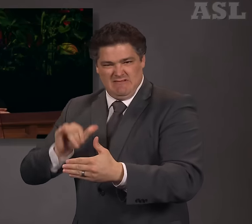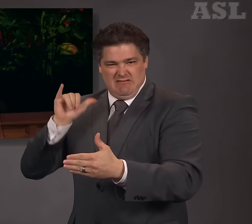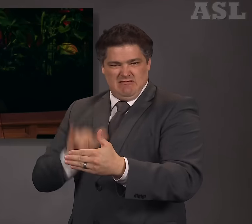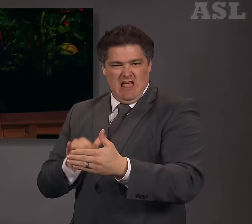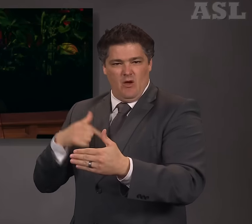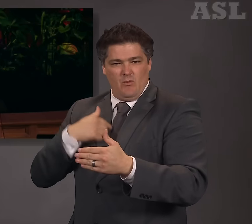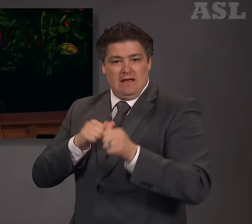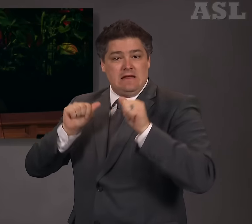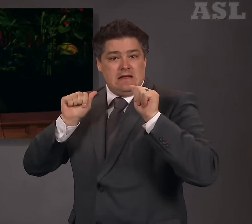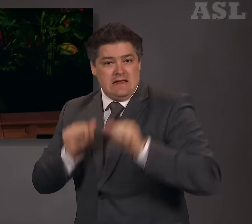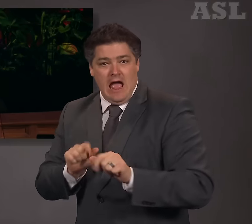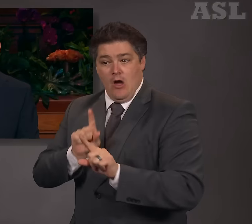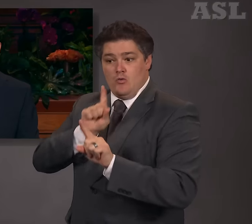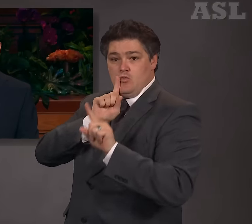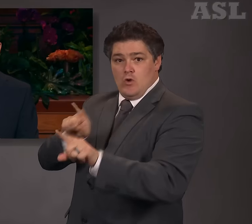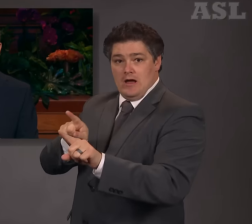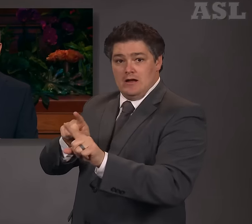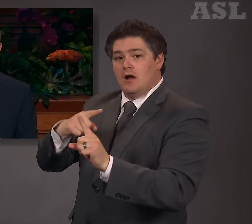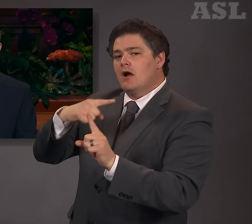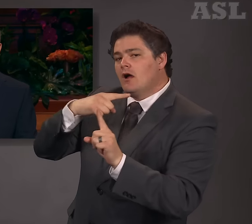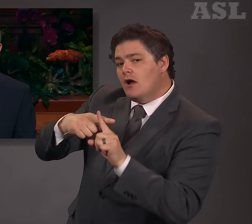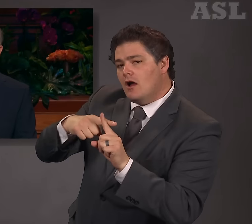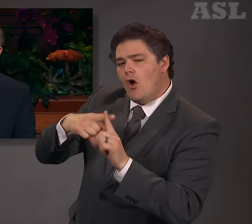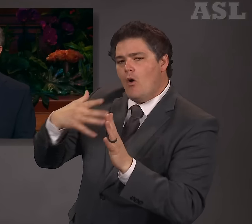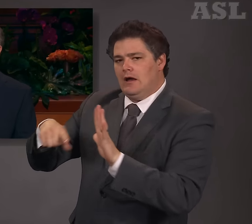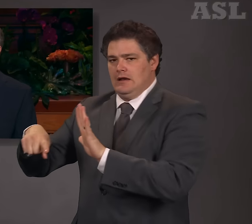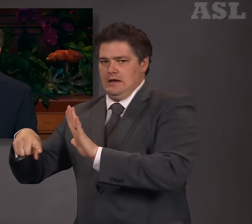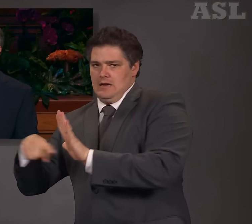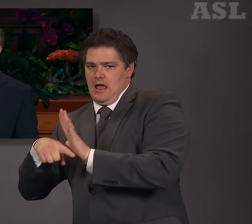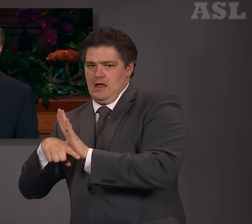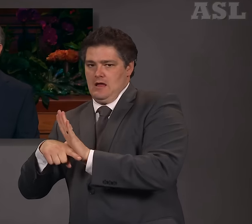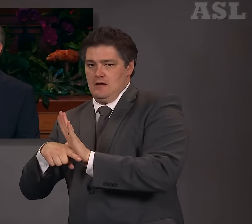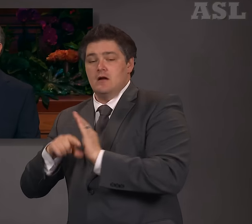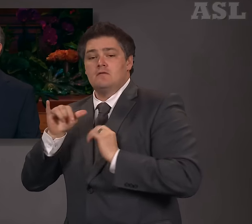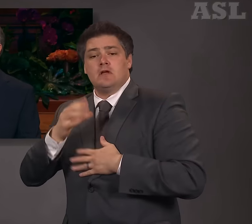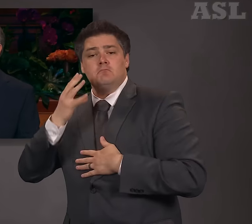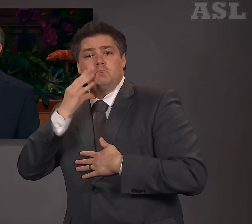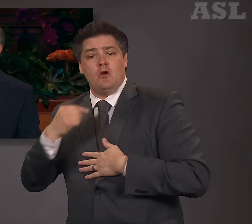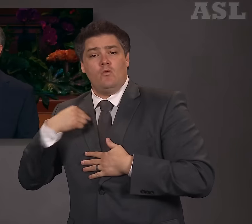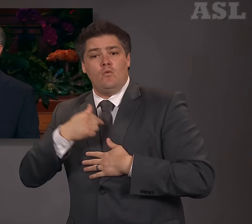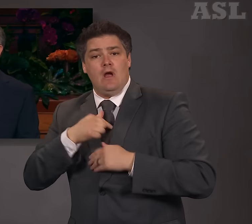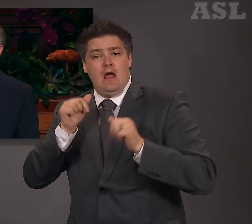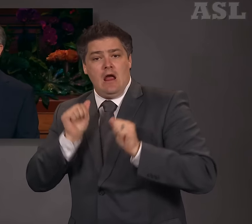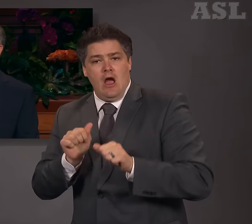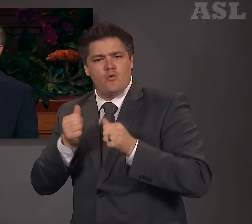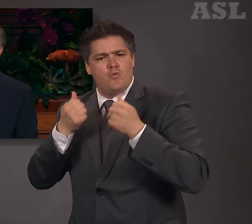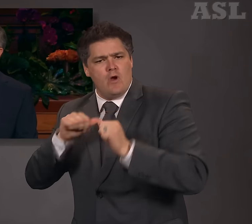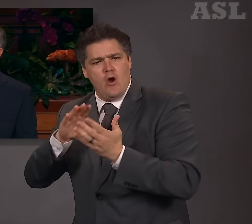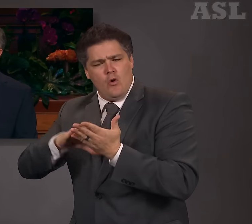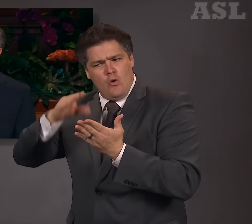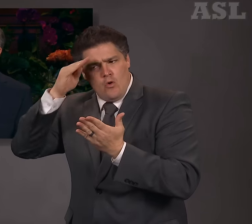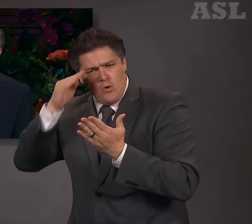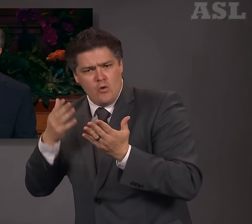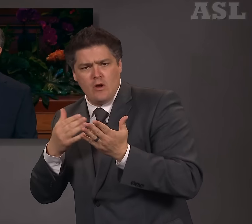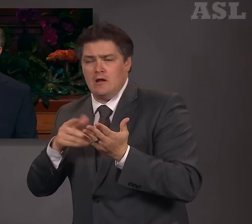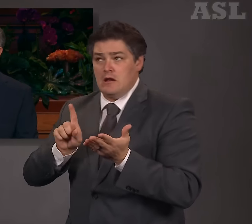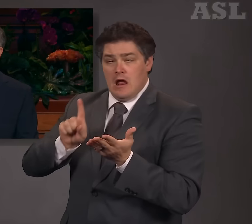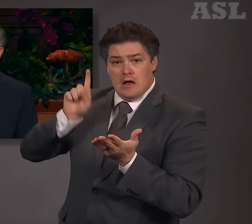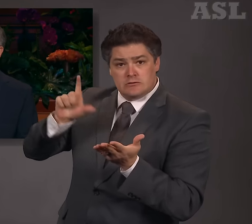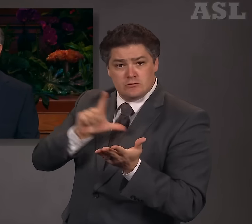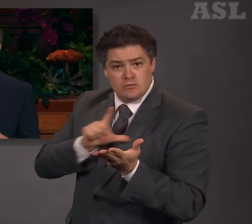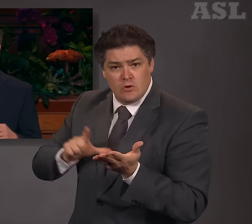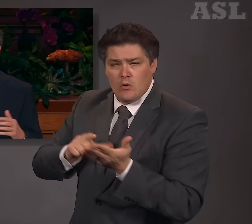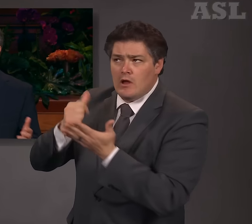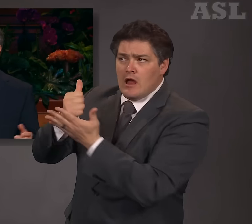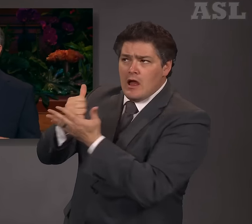a pessimistic attitude. We can seek to learn from the experience and ask for our Lord's help and